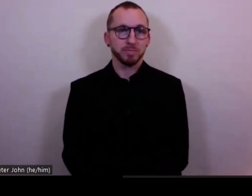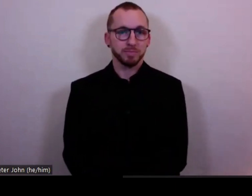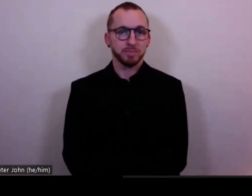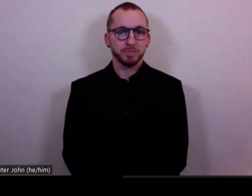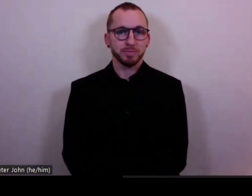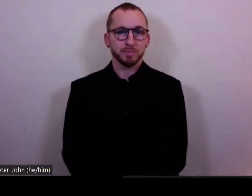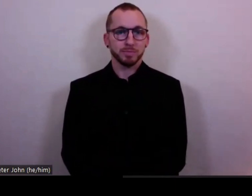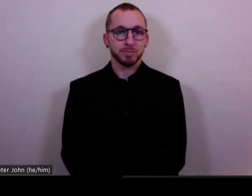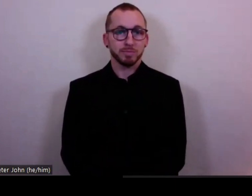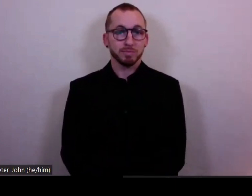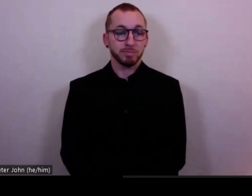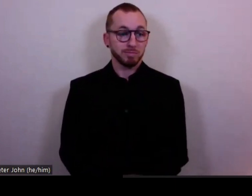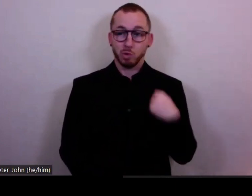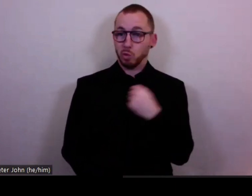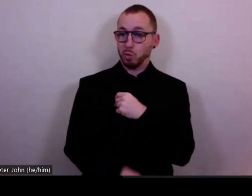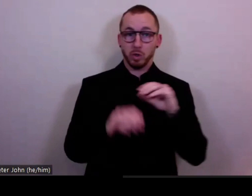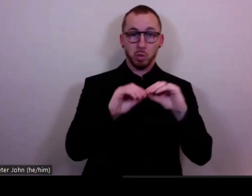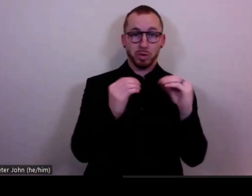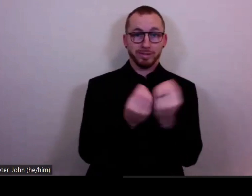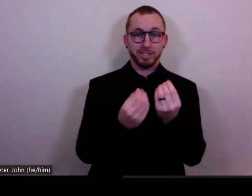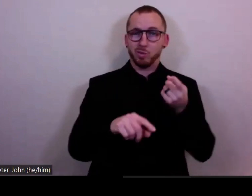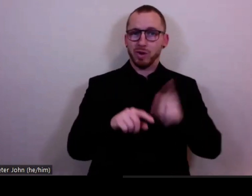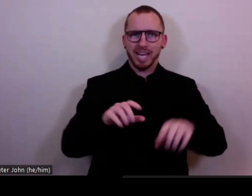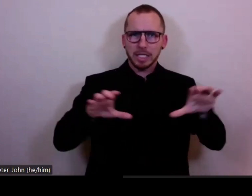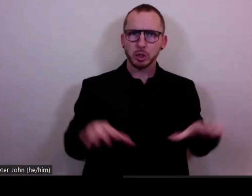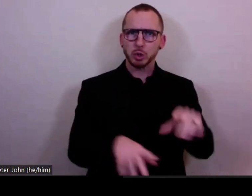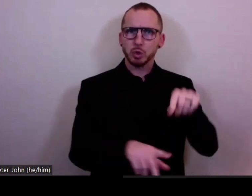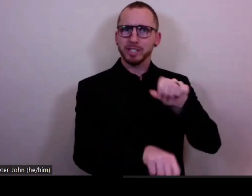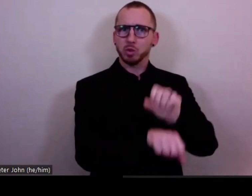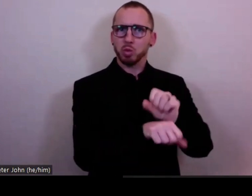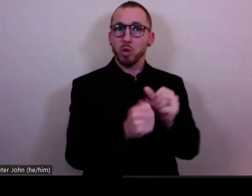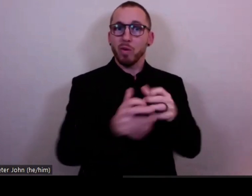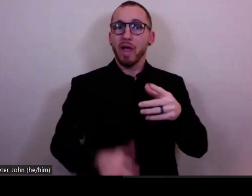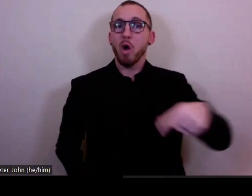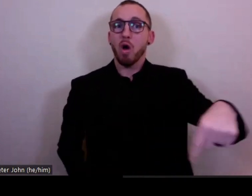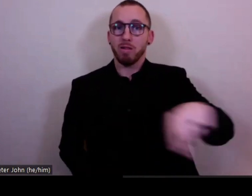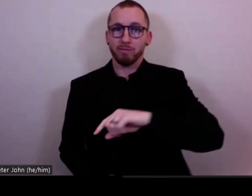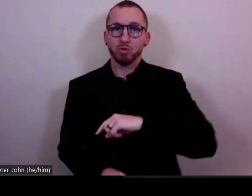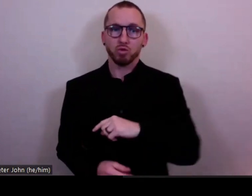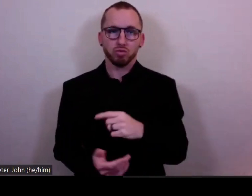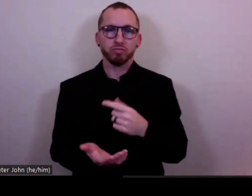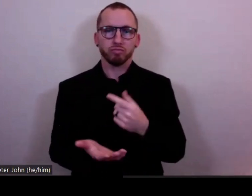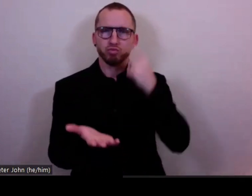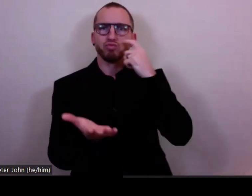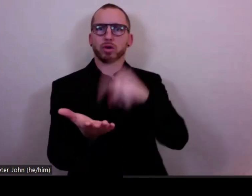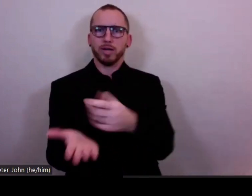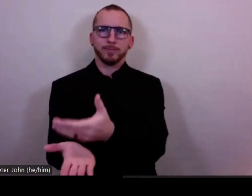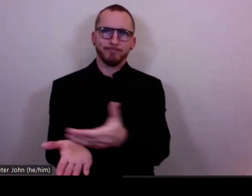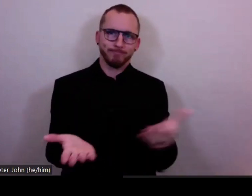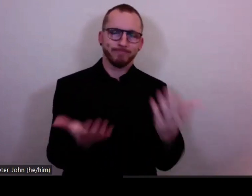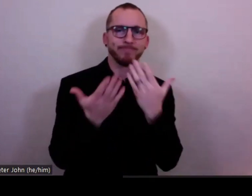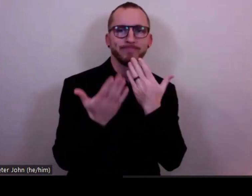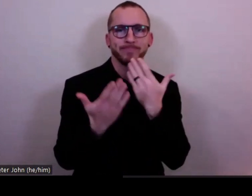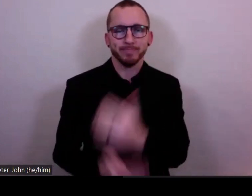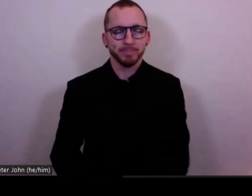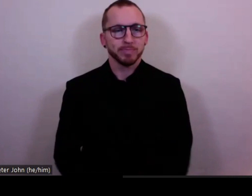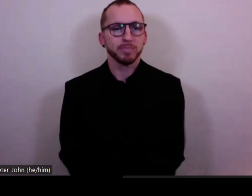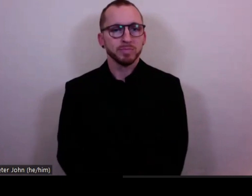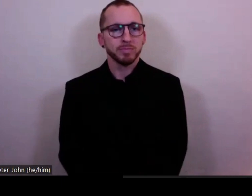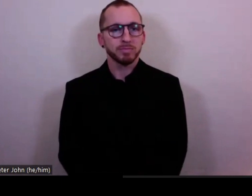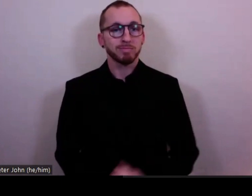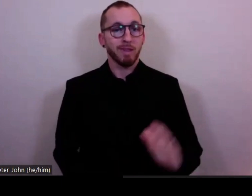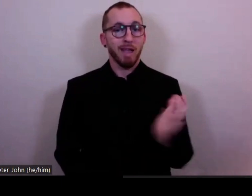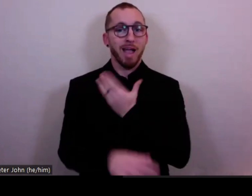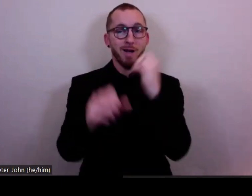can't do this work without you. So I just want to acknowledge all the work that each one of you do every day. So thank you. Our vision is a